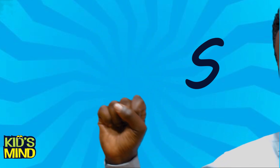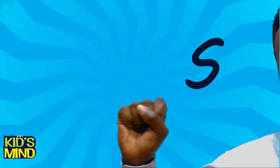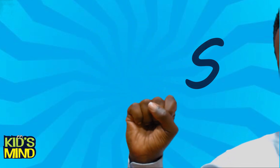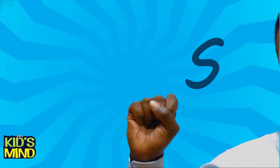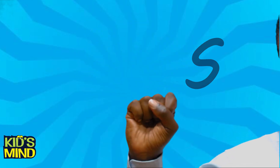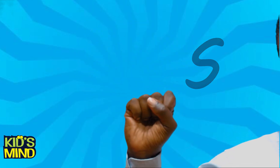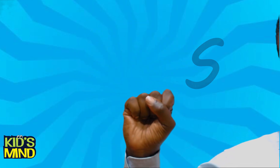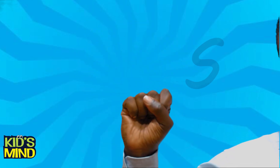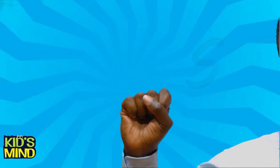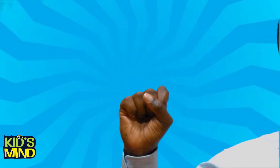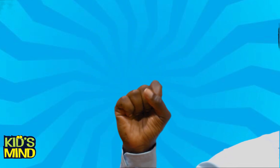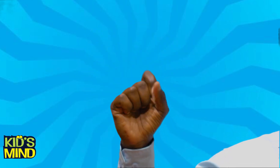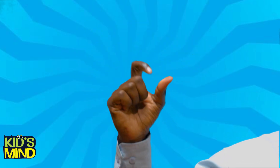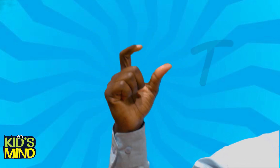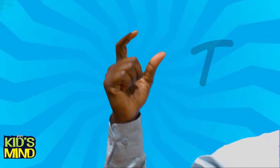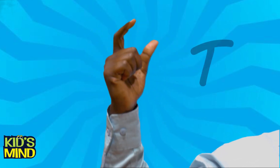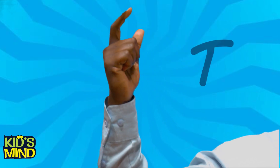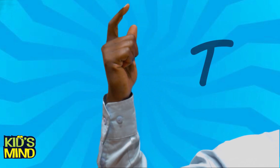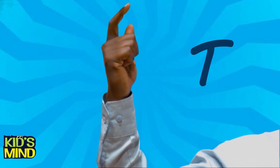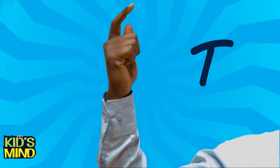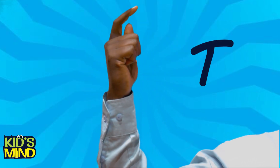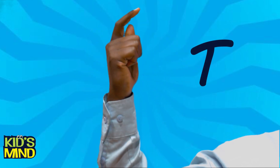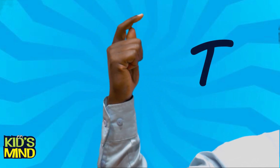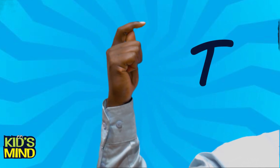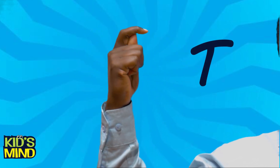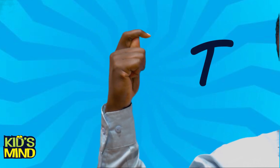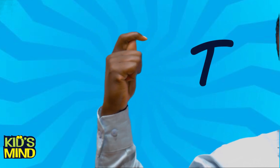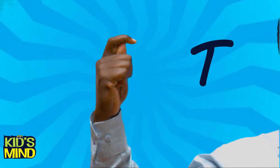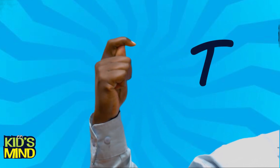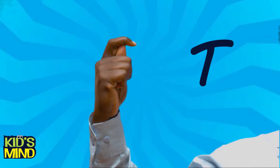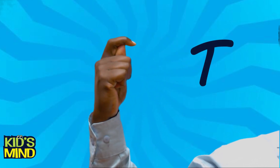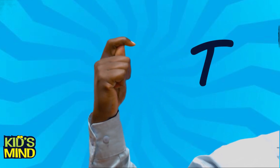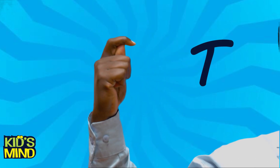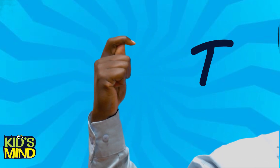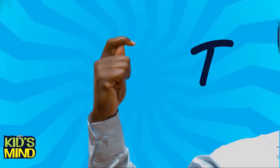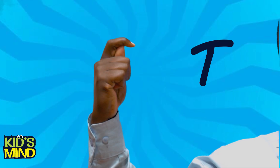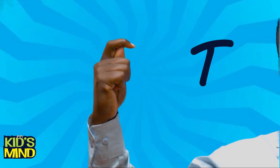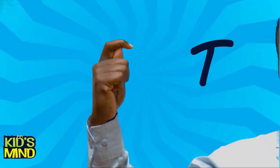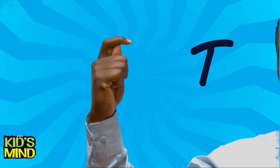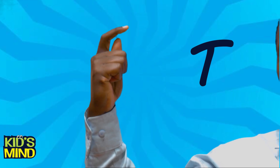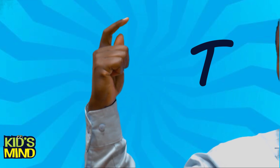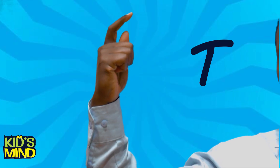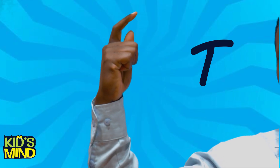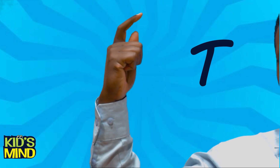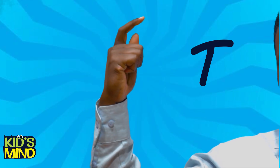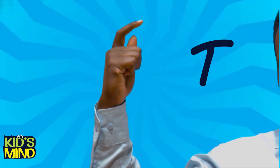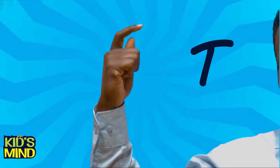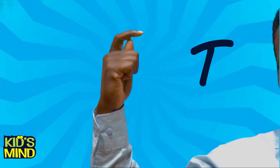S, then T, again